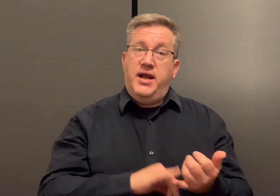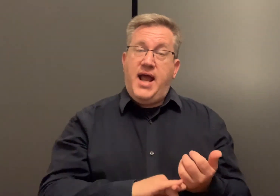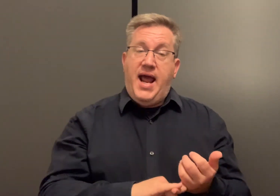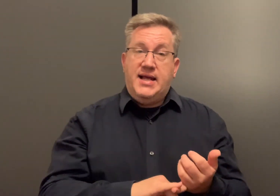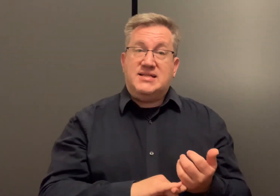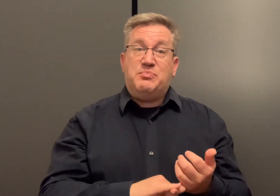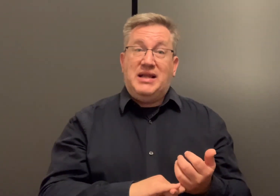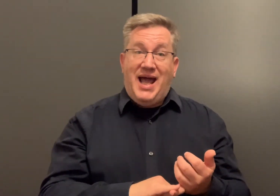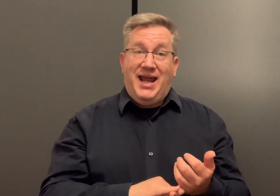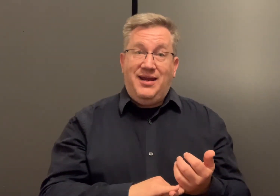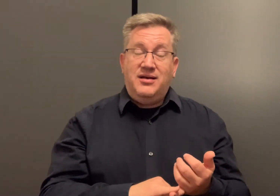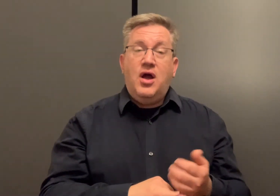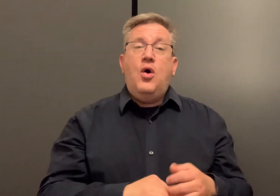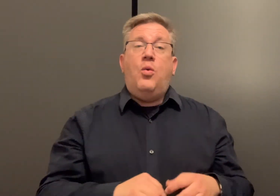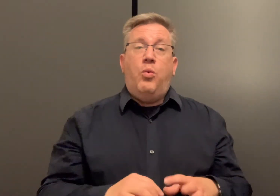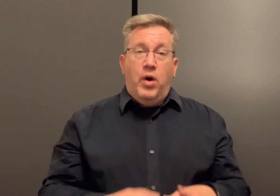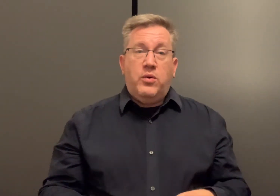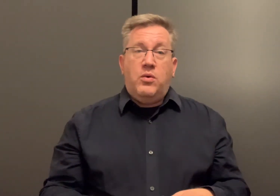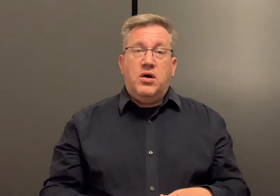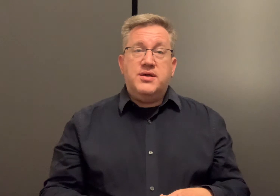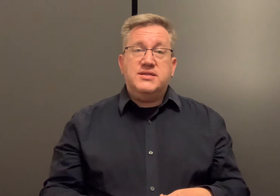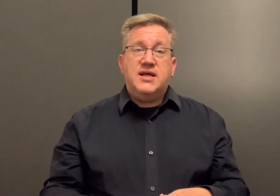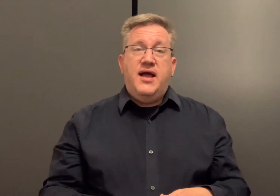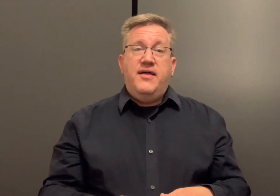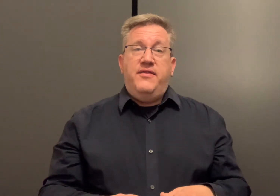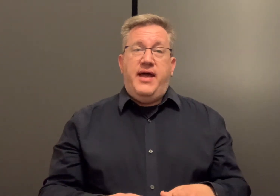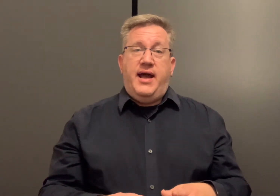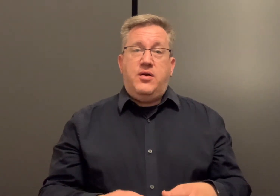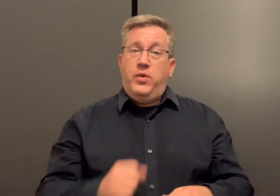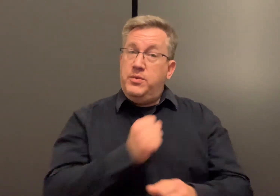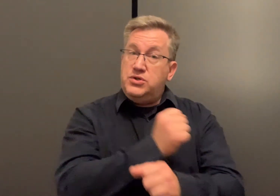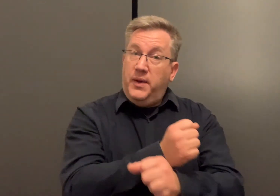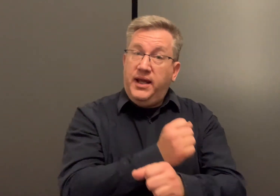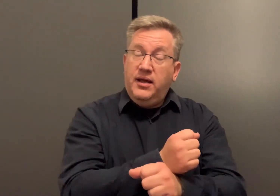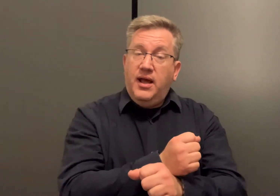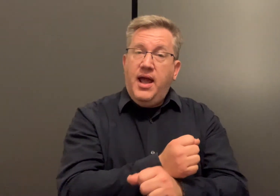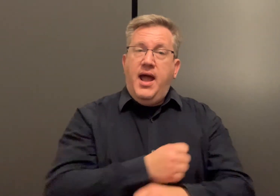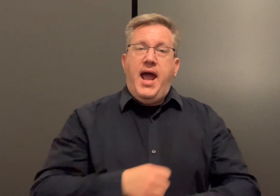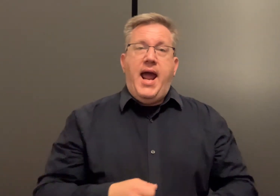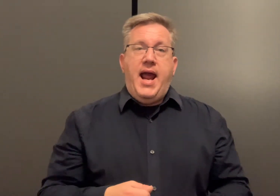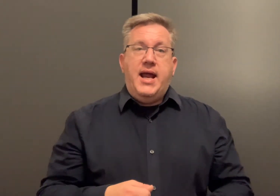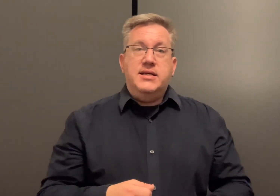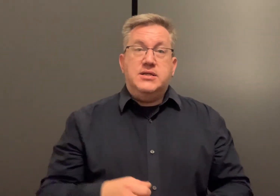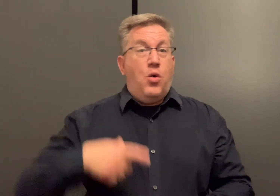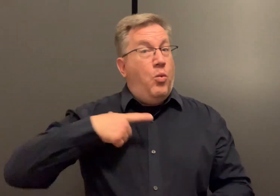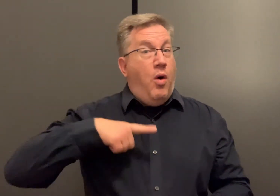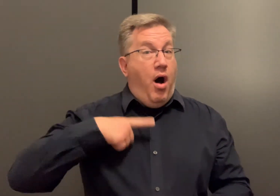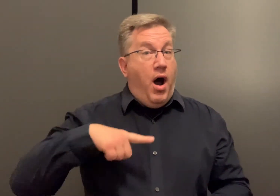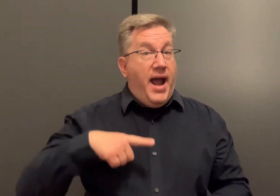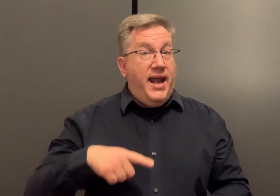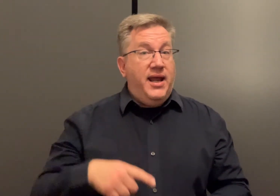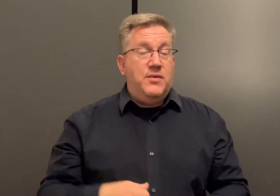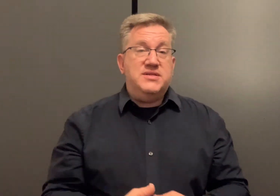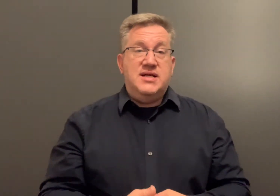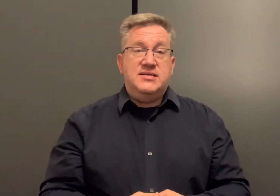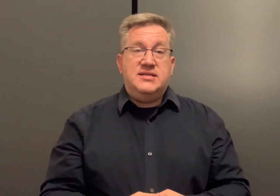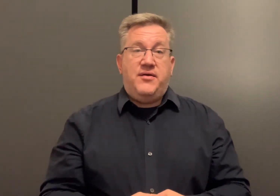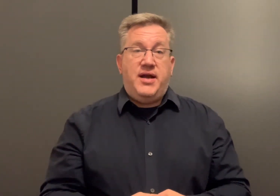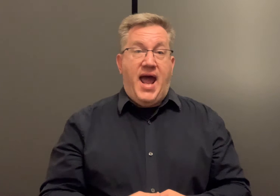and explained what it was that we were doing and why it was necessary to have